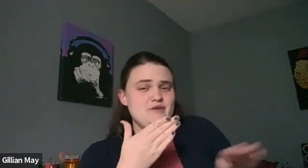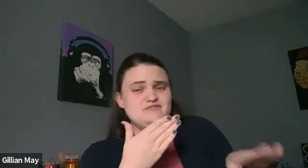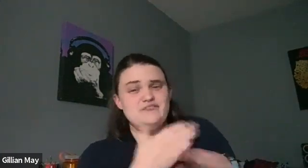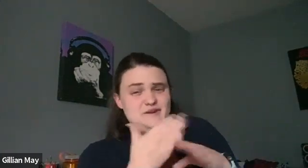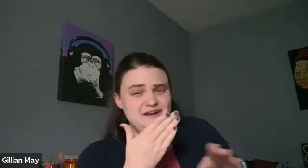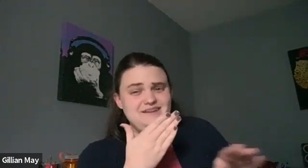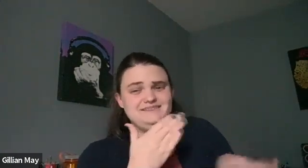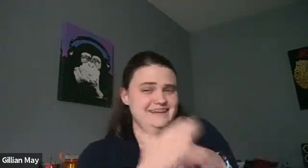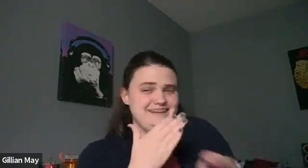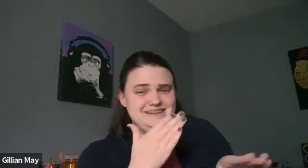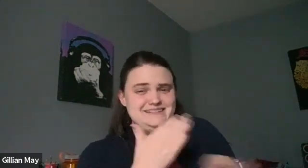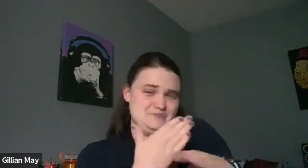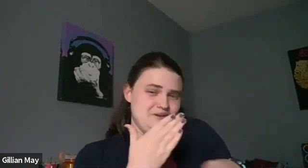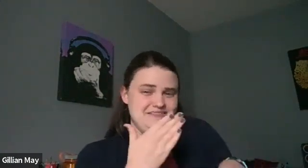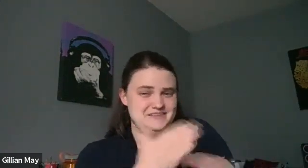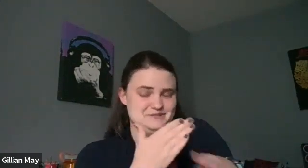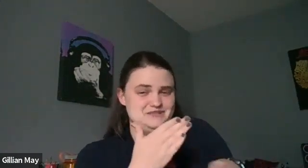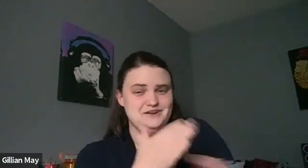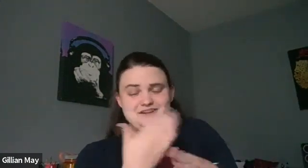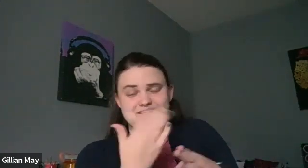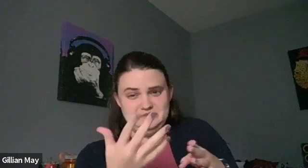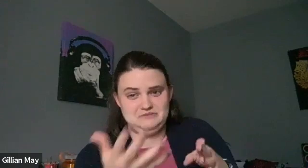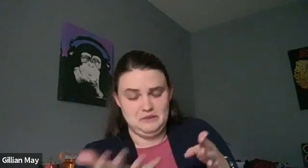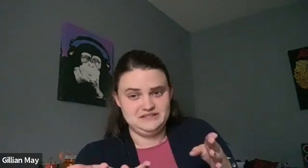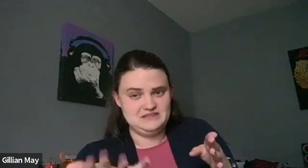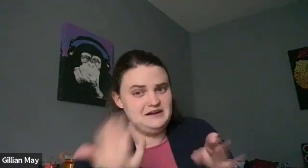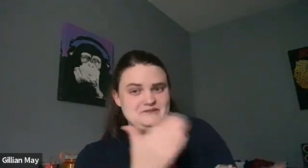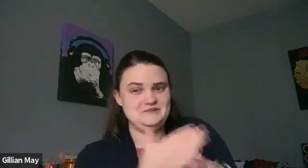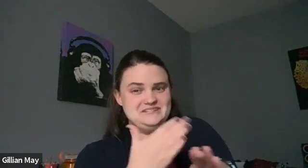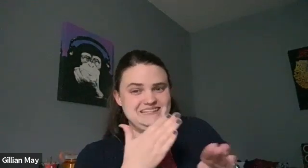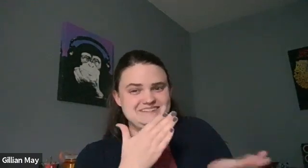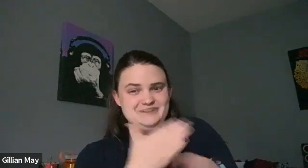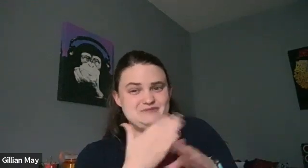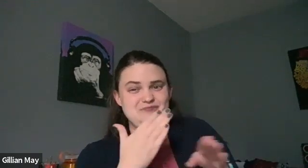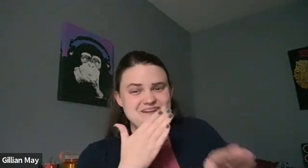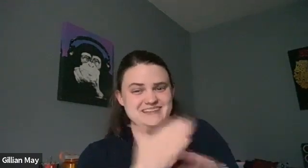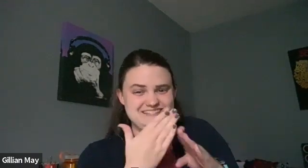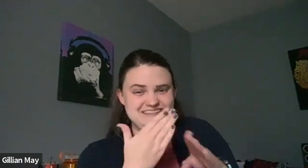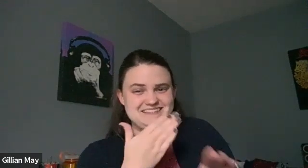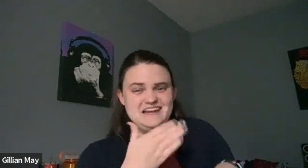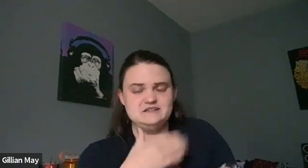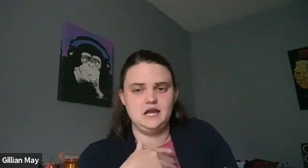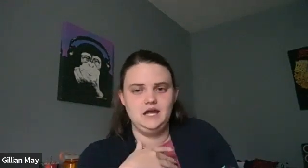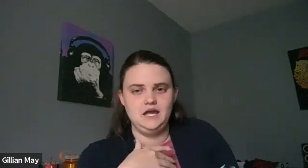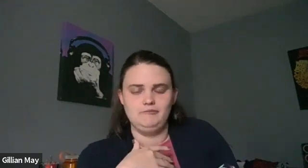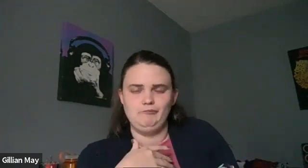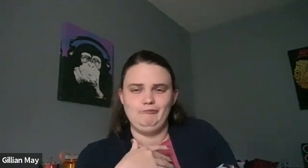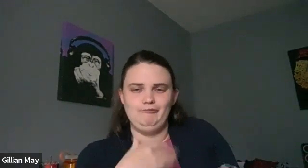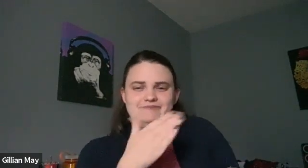was very kind of disappointed that this was soccer because I played soccer for 13 years. So I was very excited to see that sign. I was like,